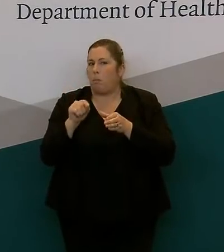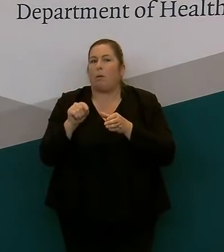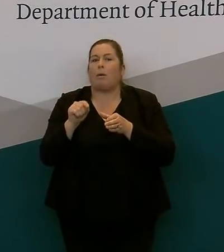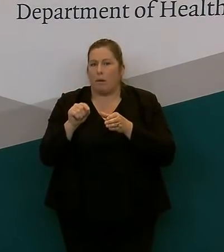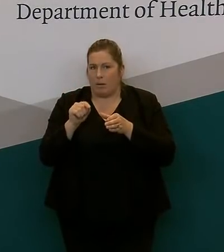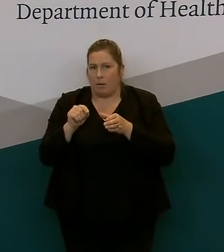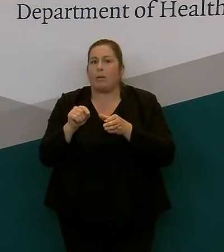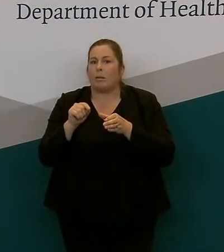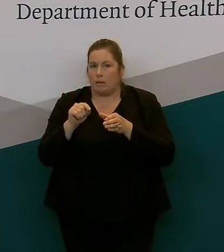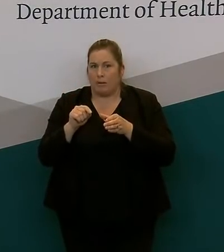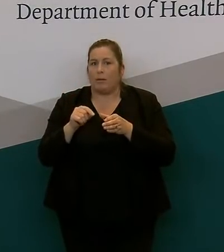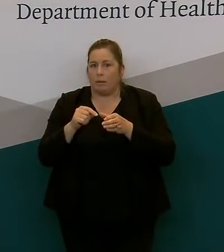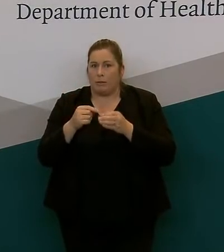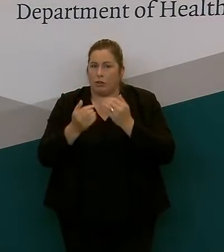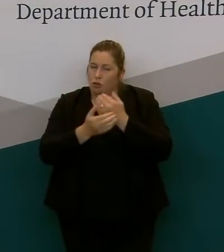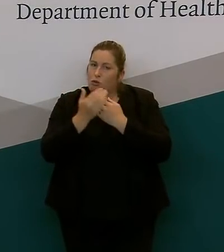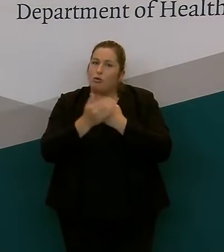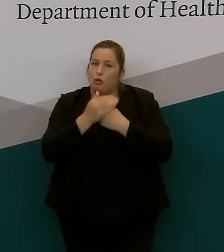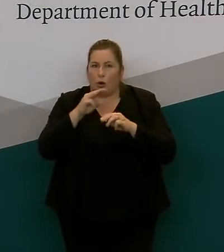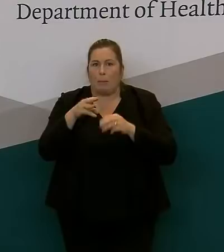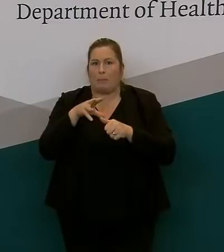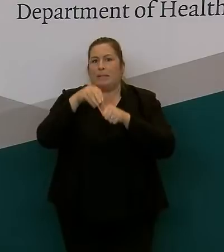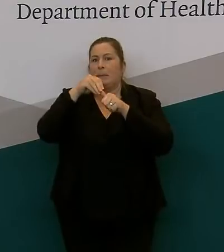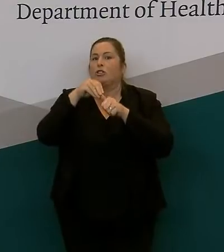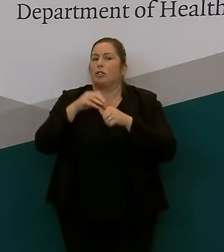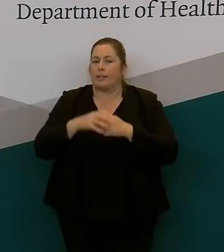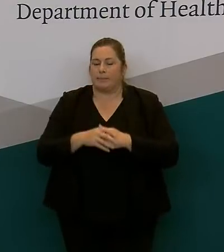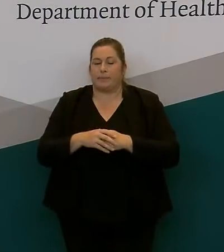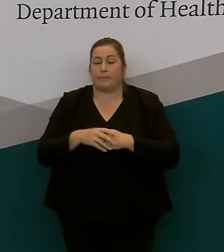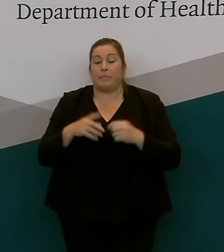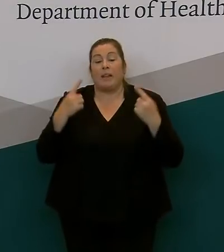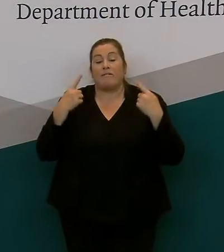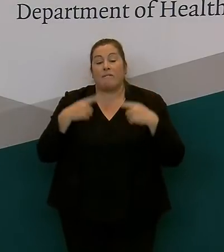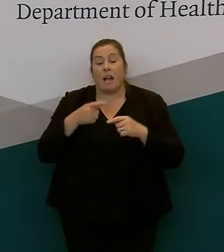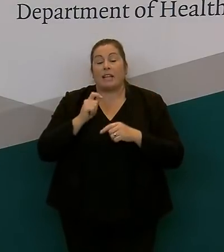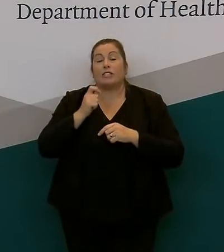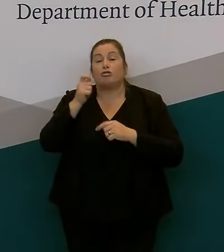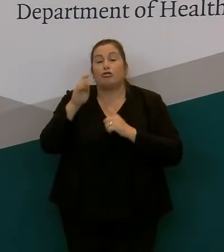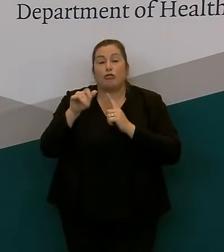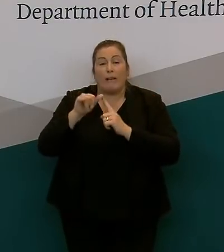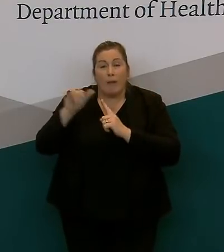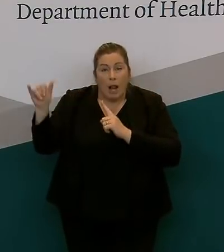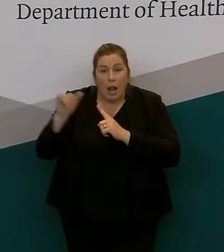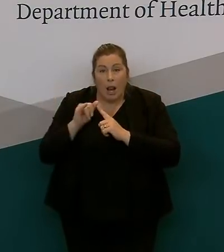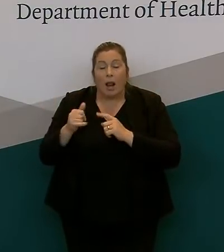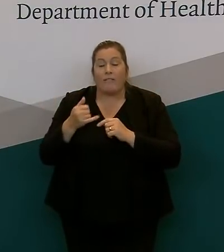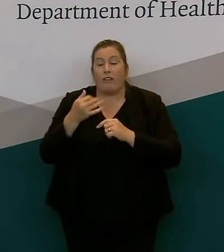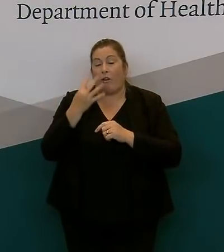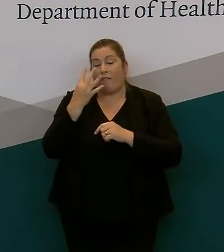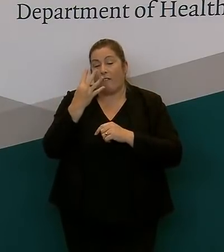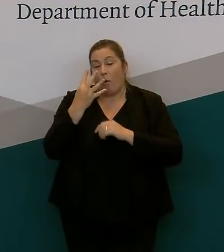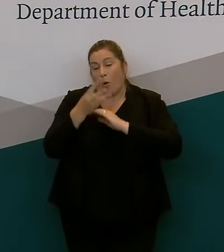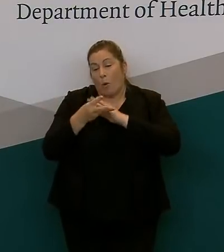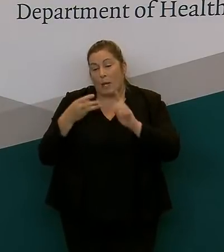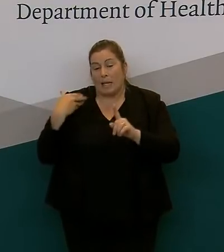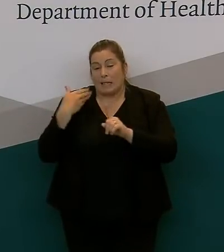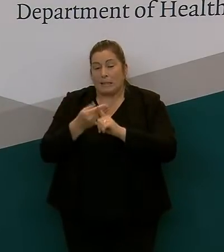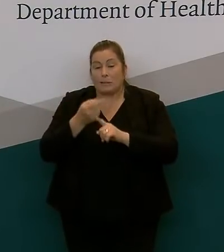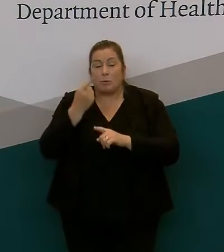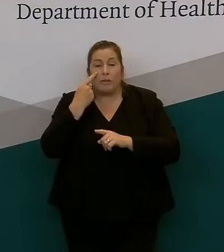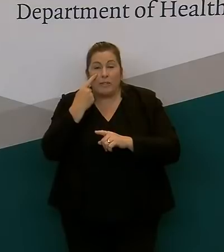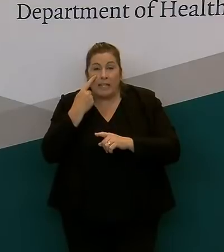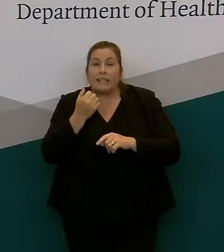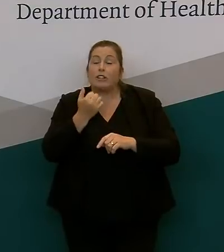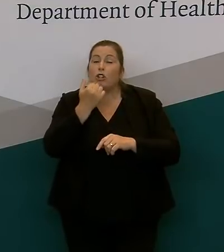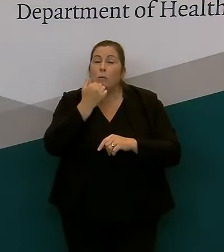cases being amongst younger people. And then finally, travel. For the last 4 weeks, we've seen the proportion